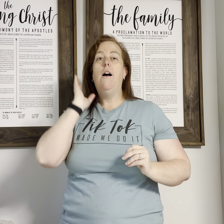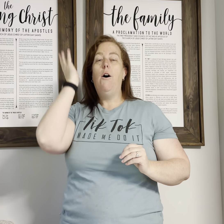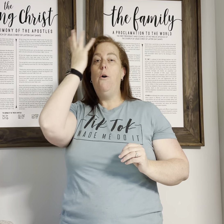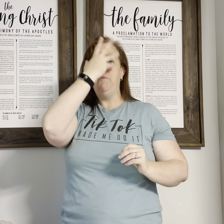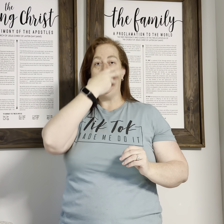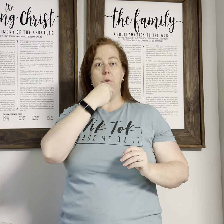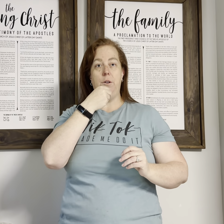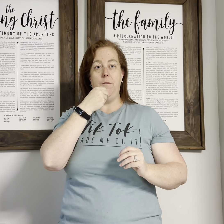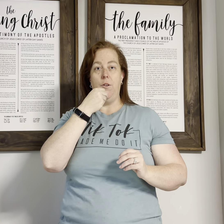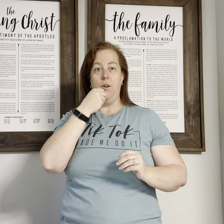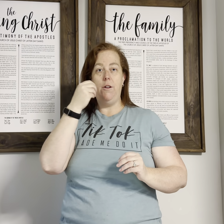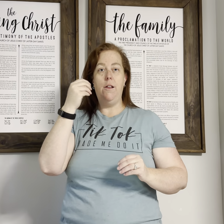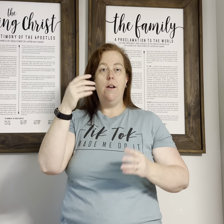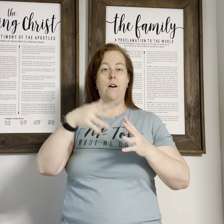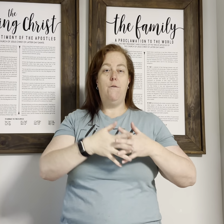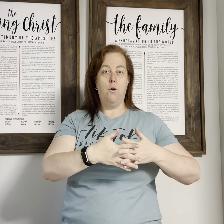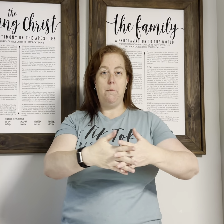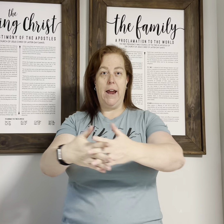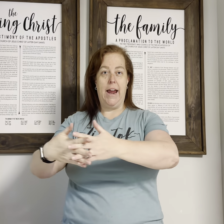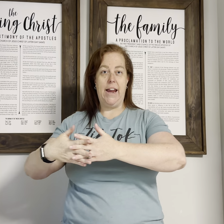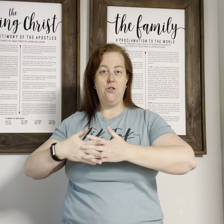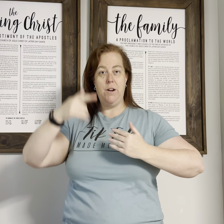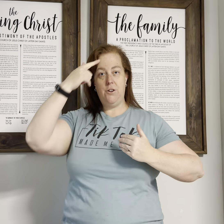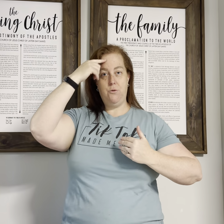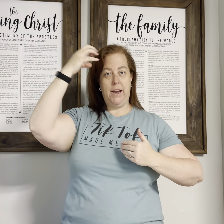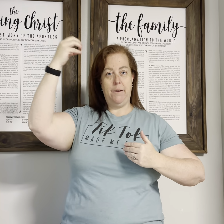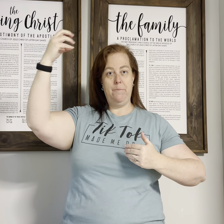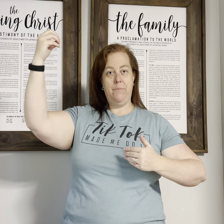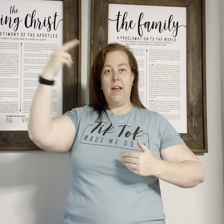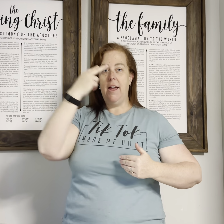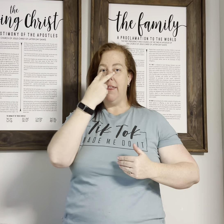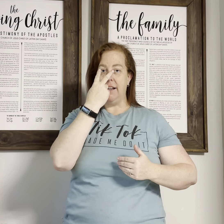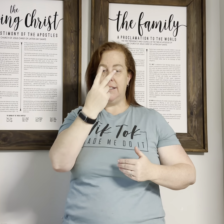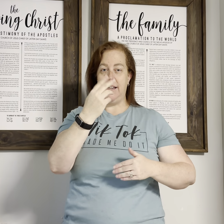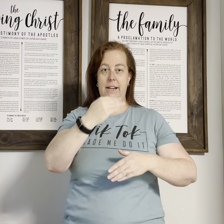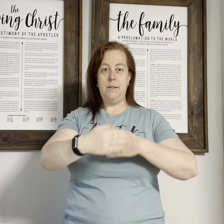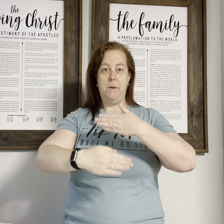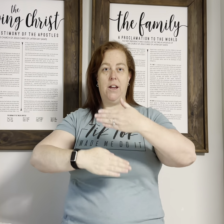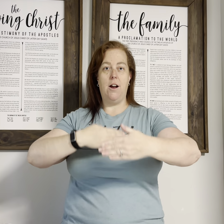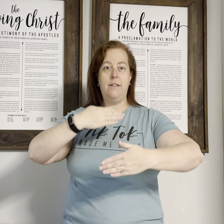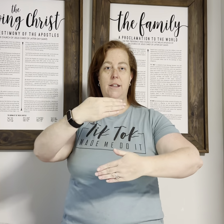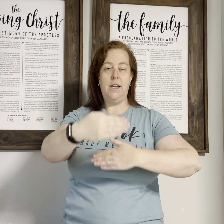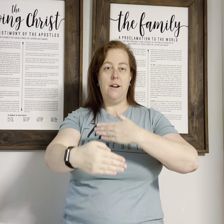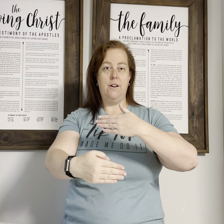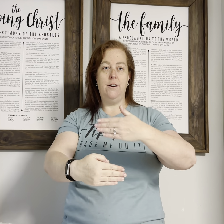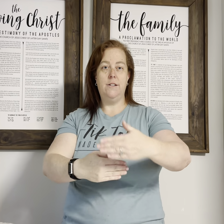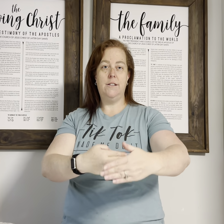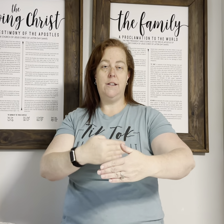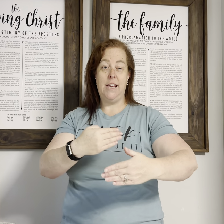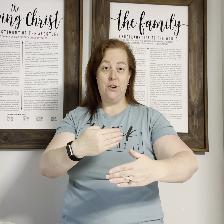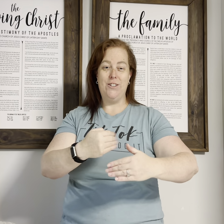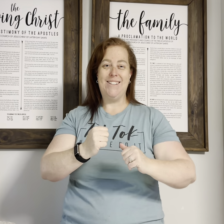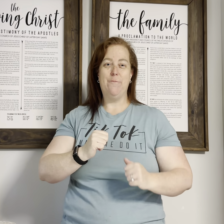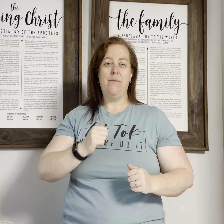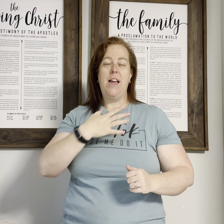O beautiful for patriot dream that sees beyond the years.